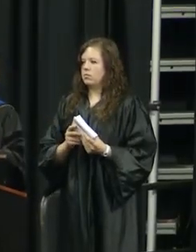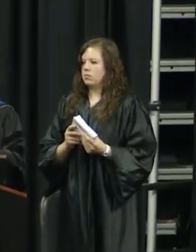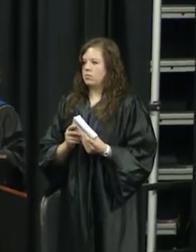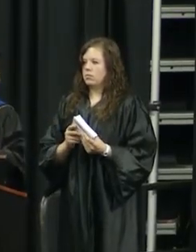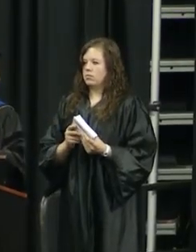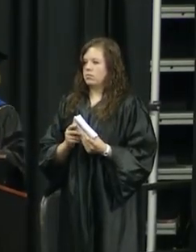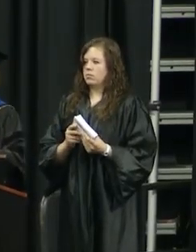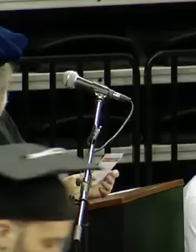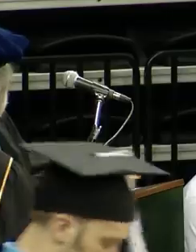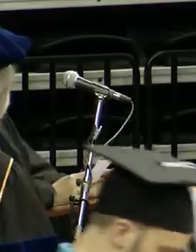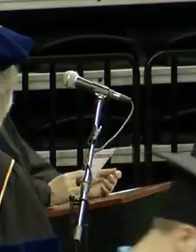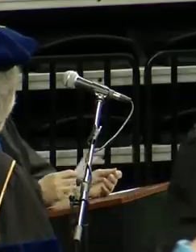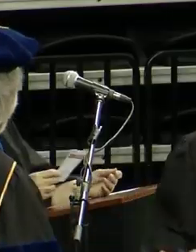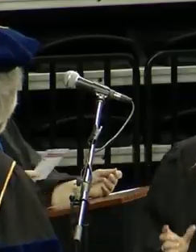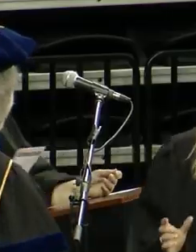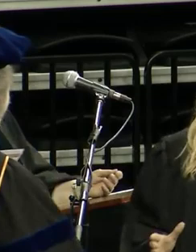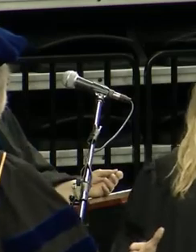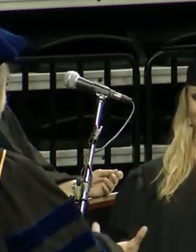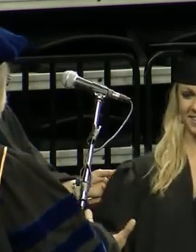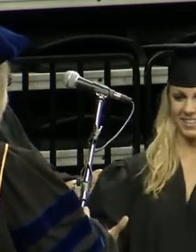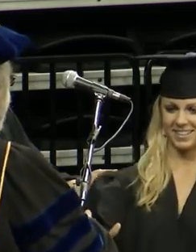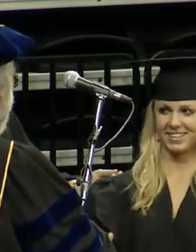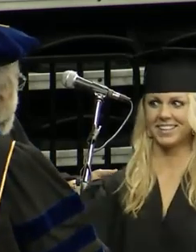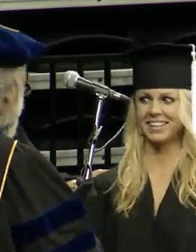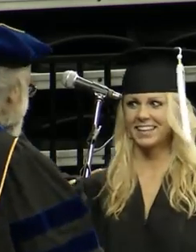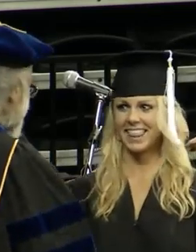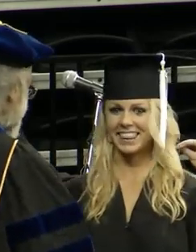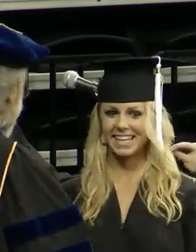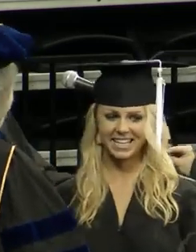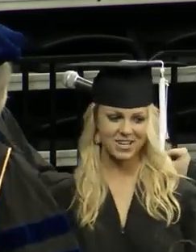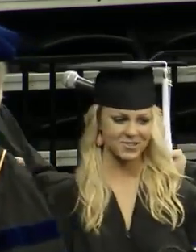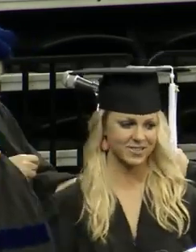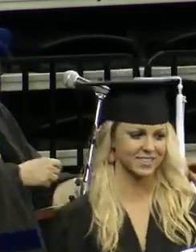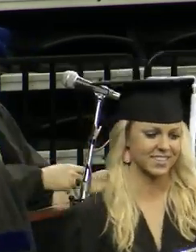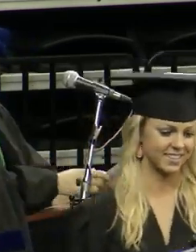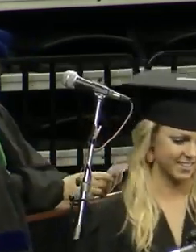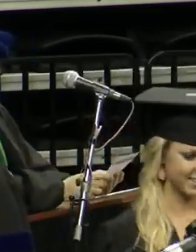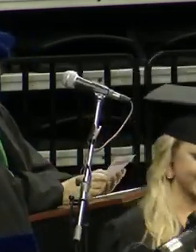Elizabeth Letchy. Daniel John Aspen.